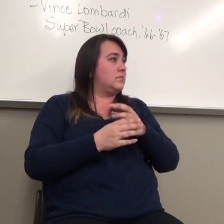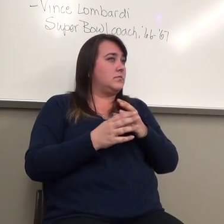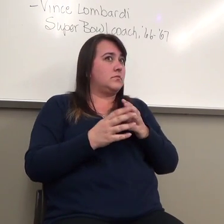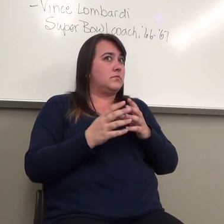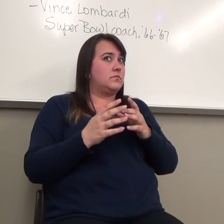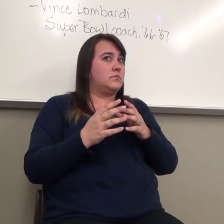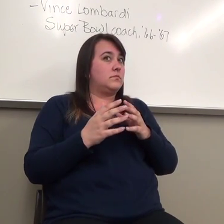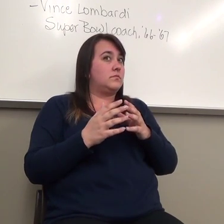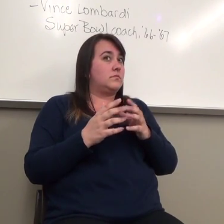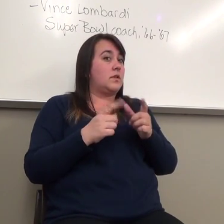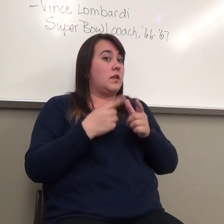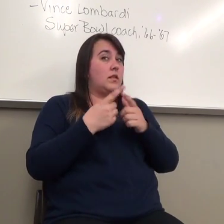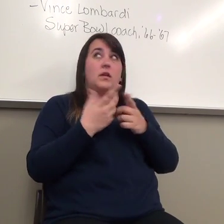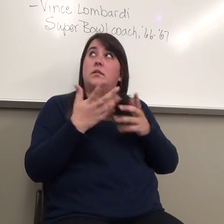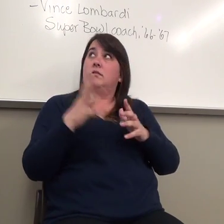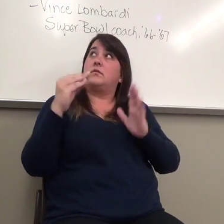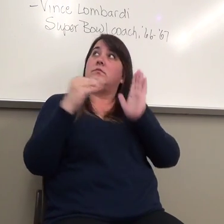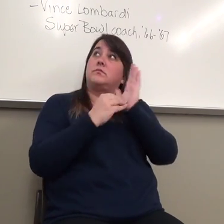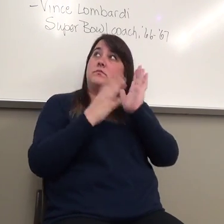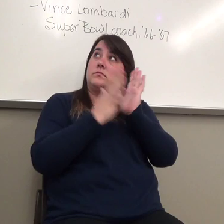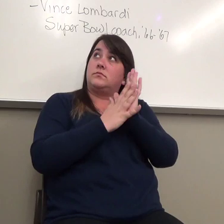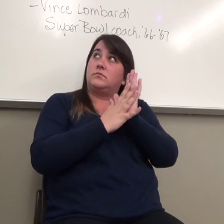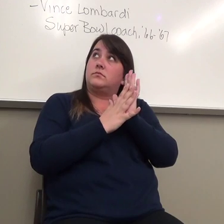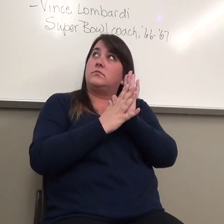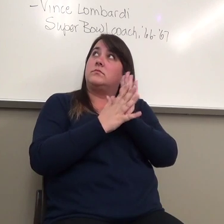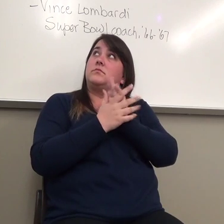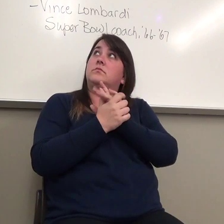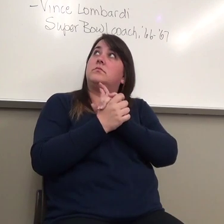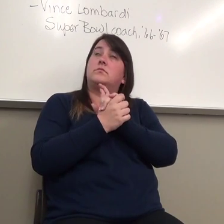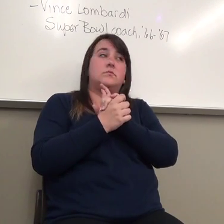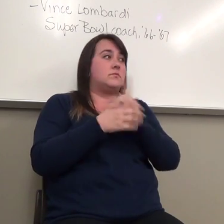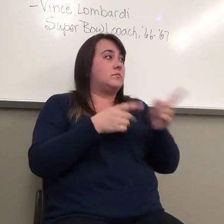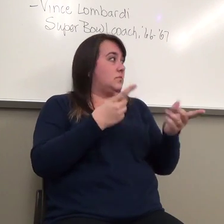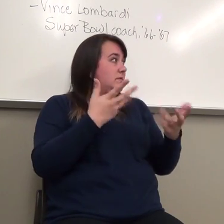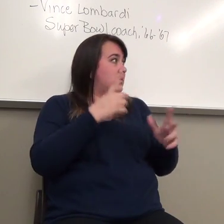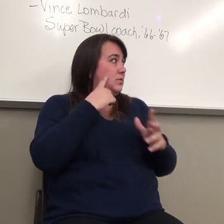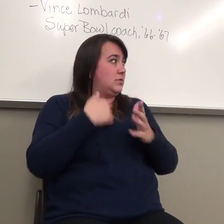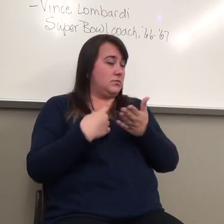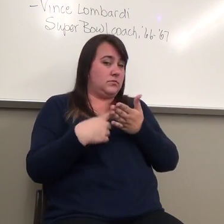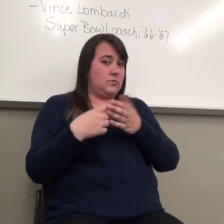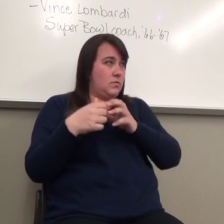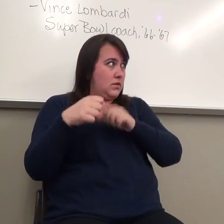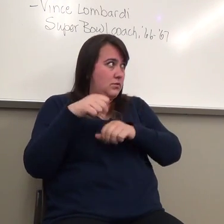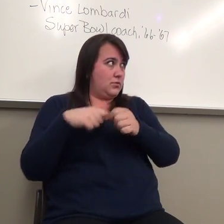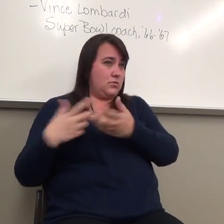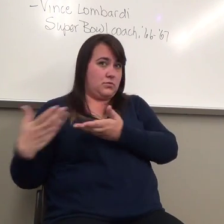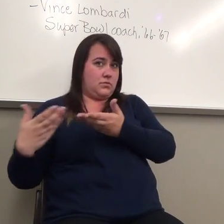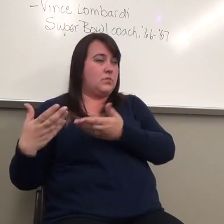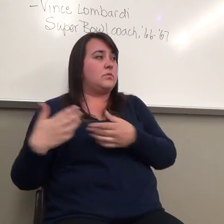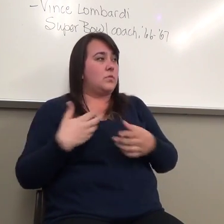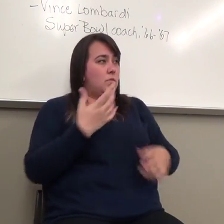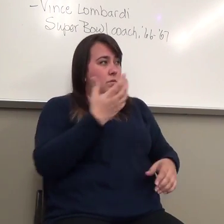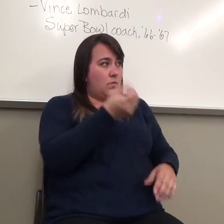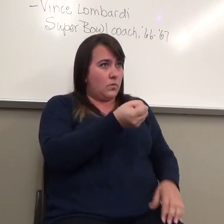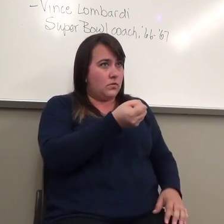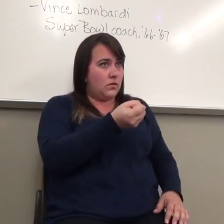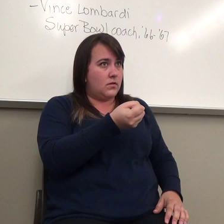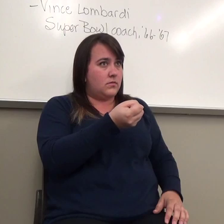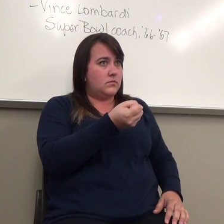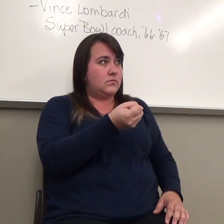Then you're going to do this. Right? We're just going over it. Okay, well, you're going to wait till I let you work, okay?